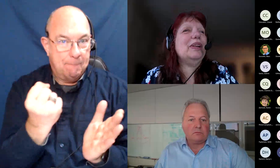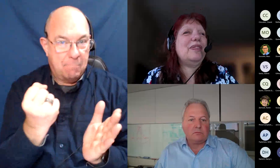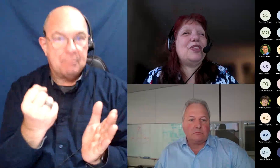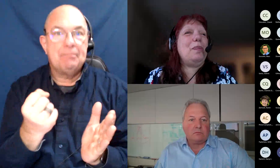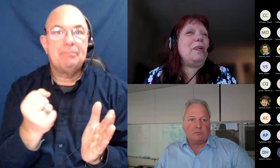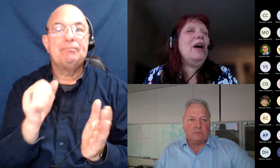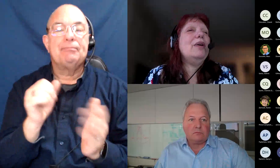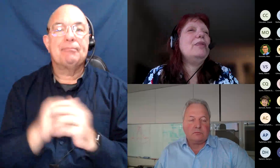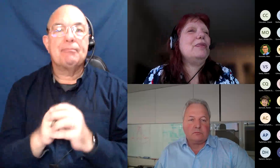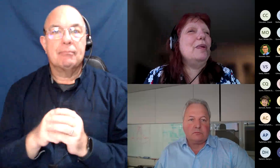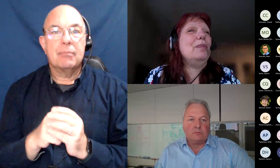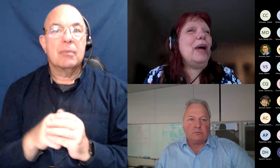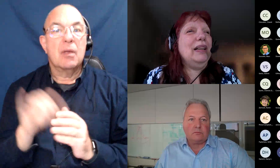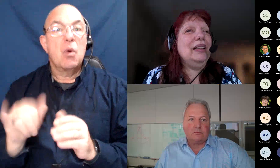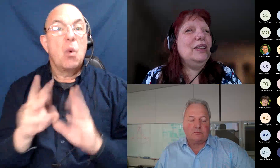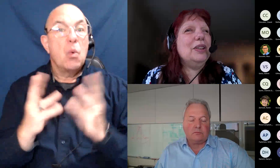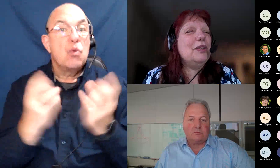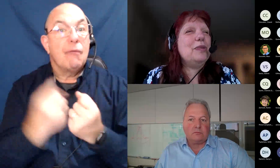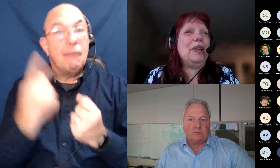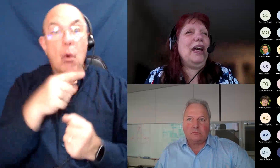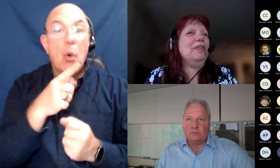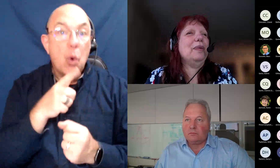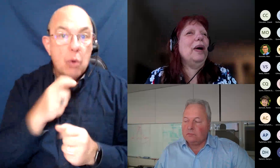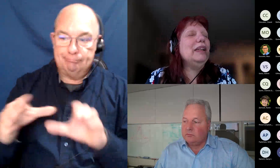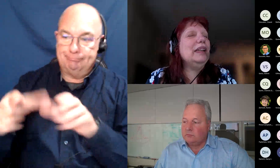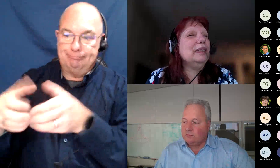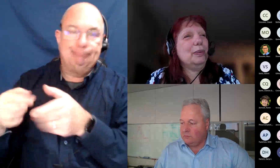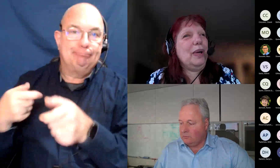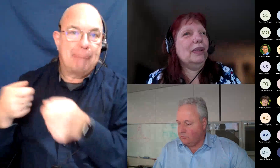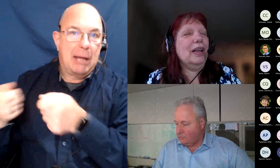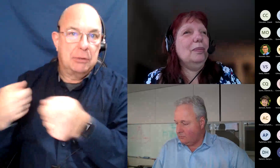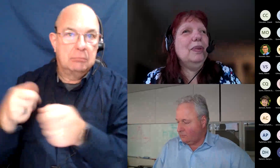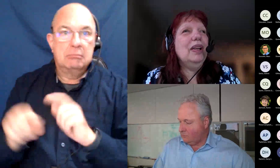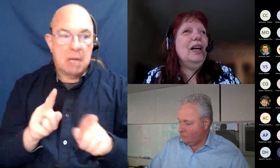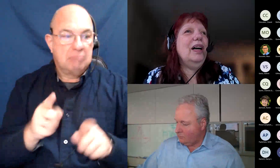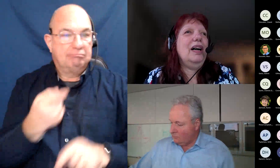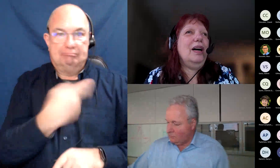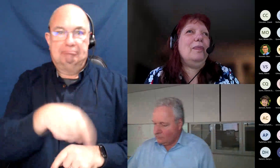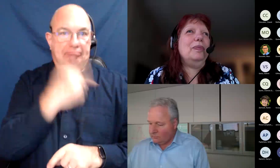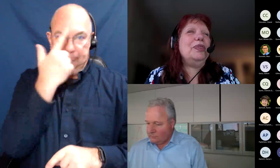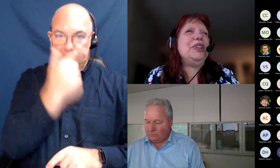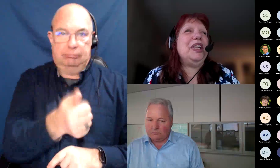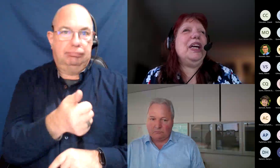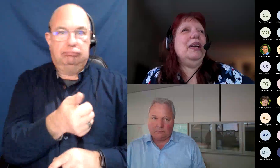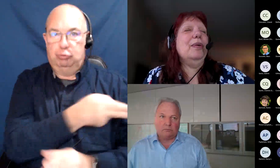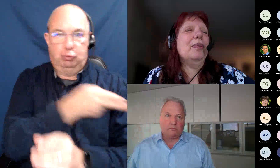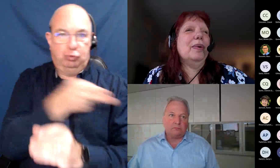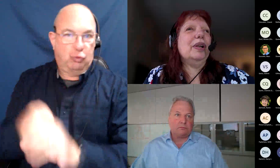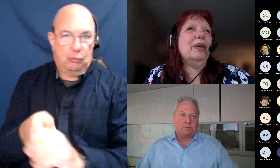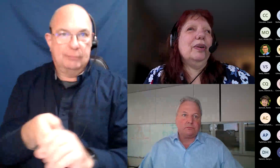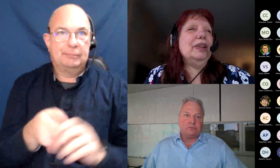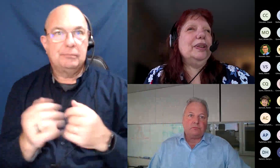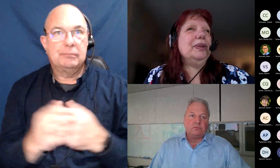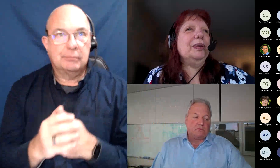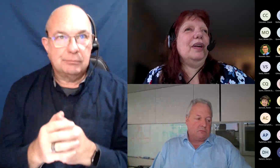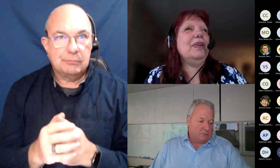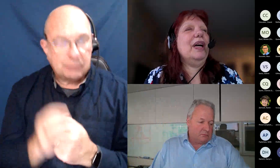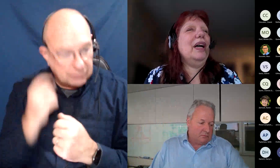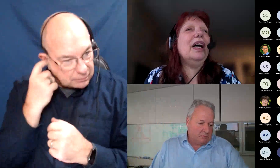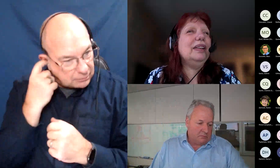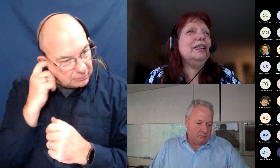a workshop for managers, but everyone is welcome. Today, we're going